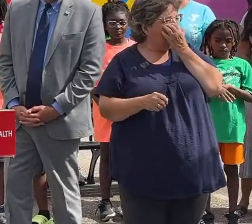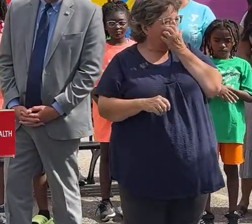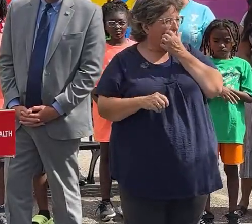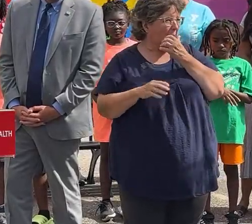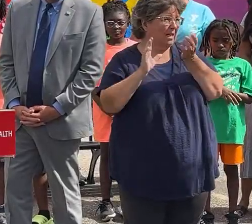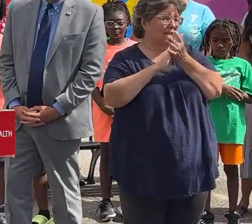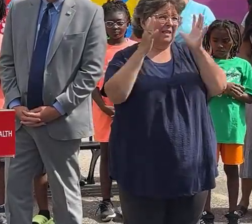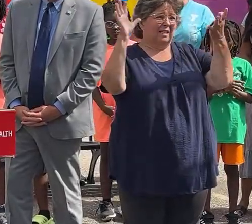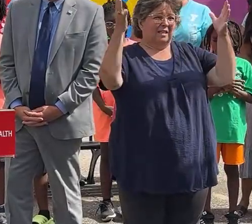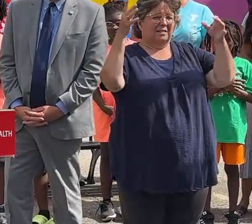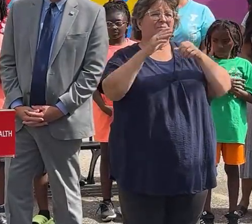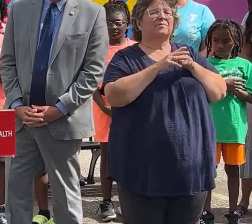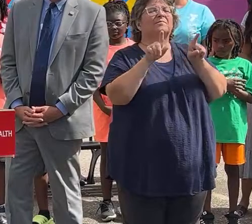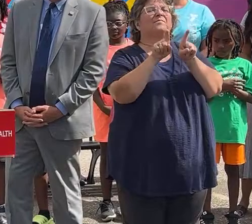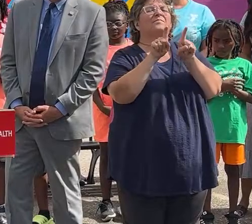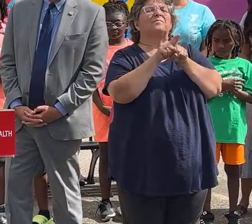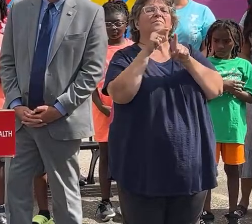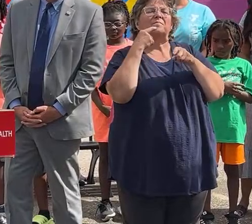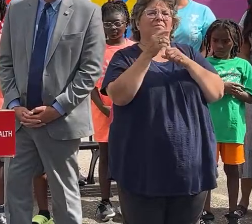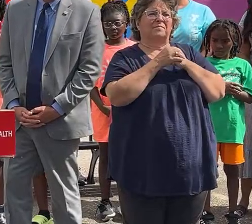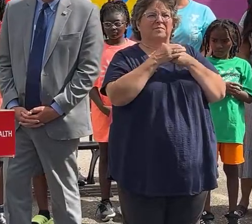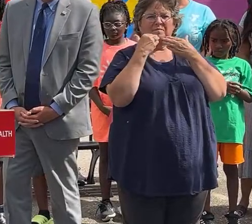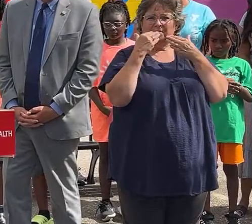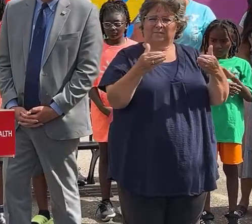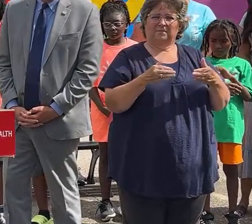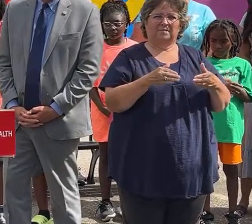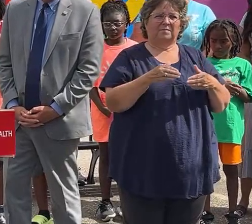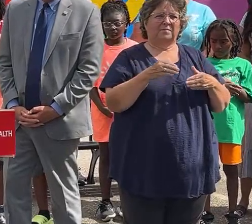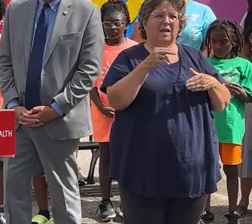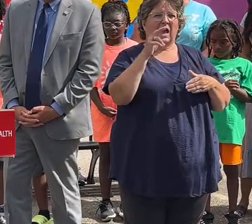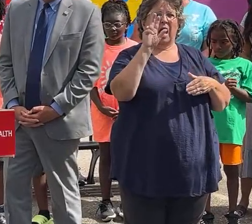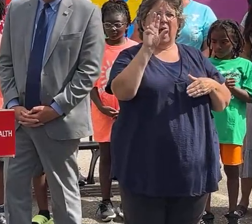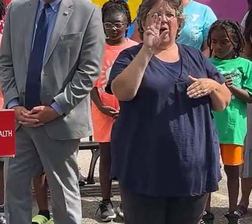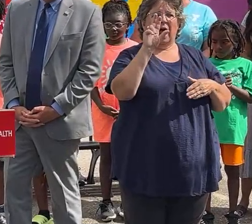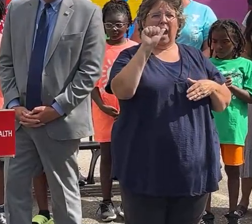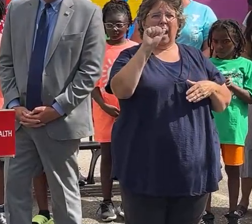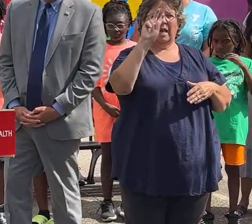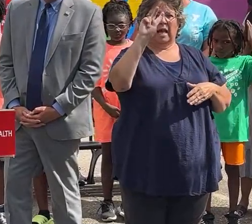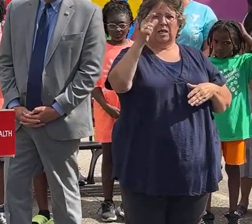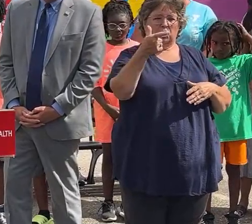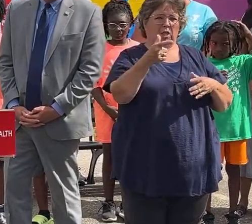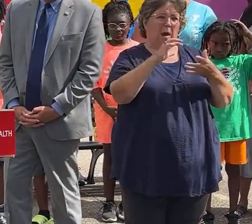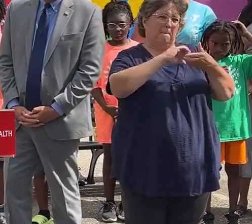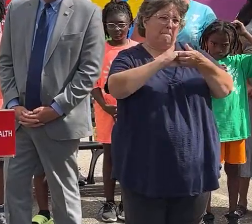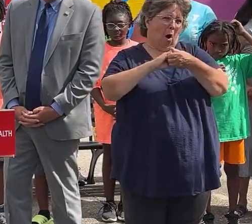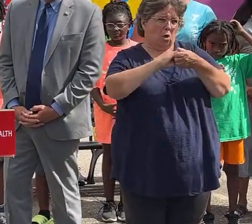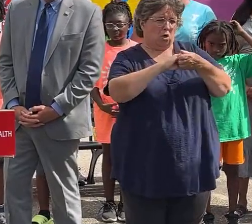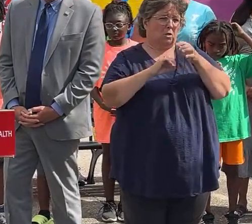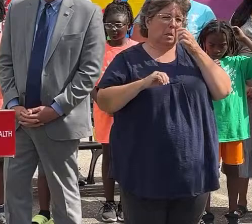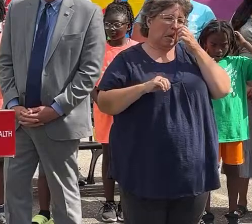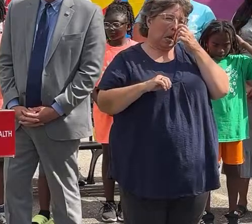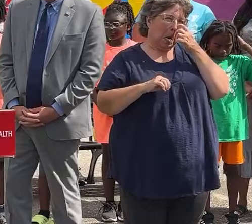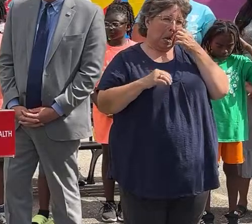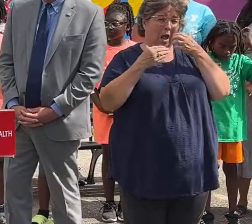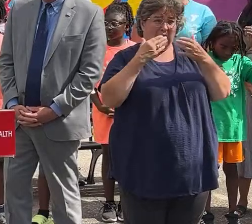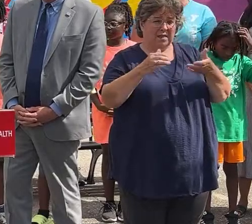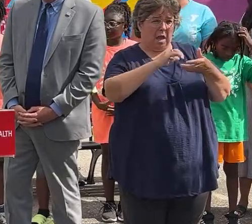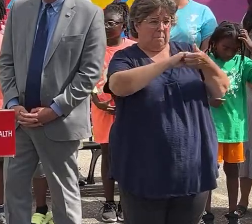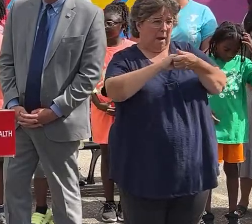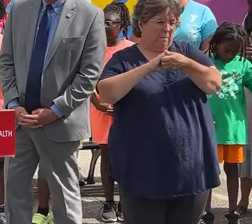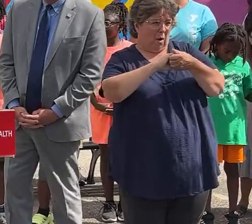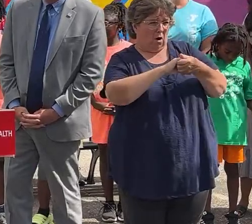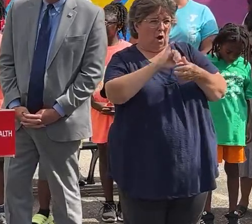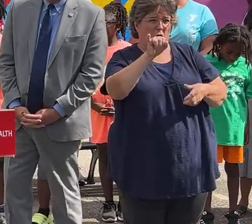So I want to also, thank our HKG partners, and I also want to thank some of my partners